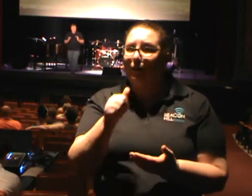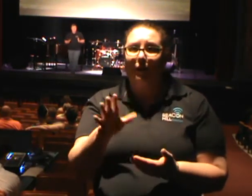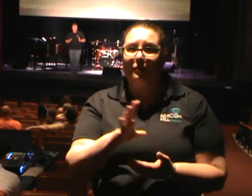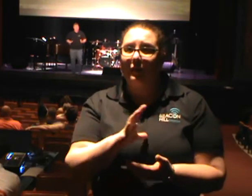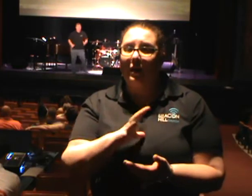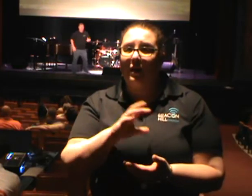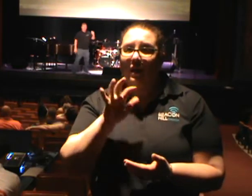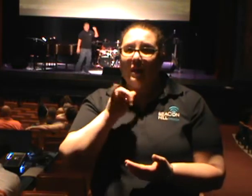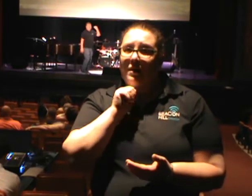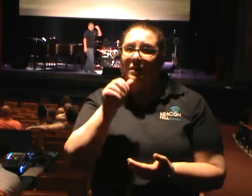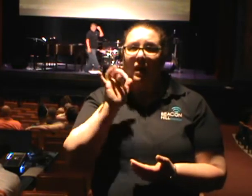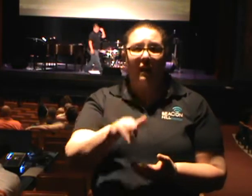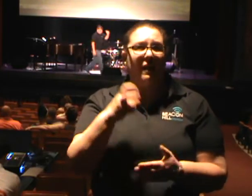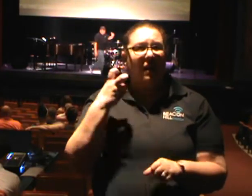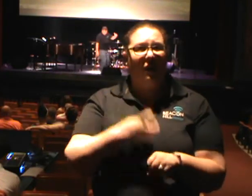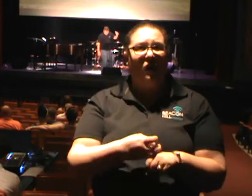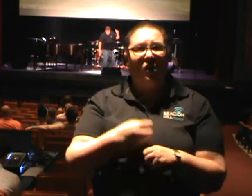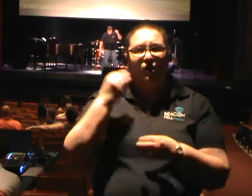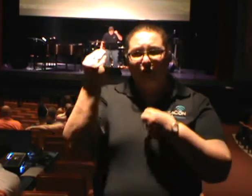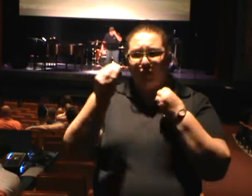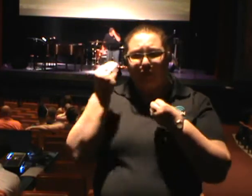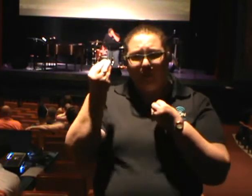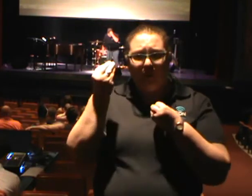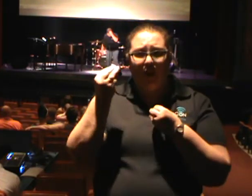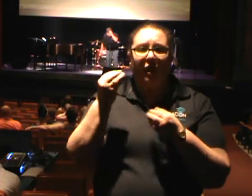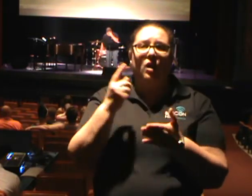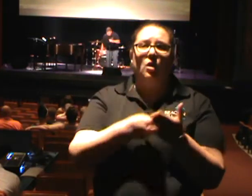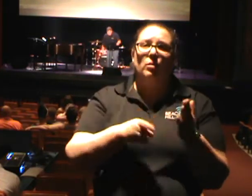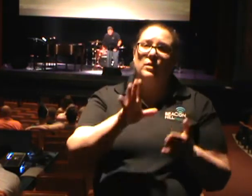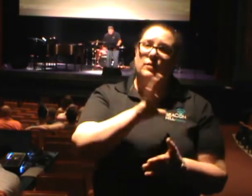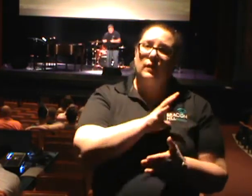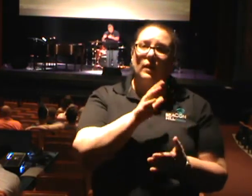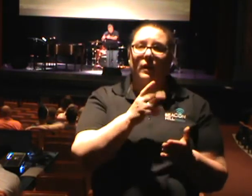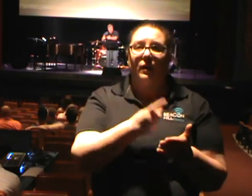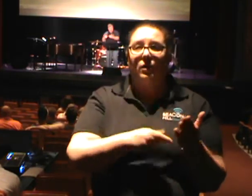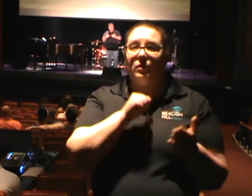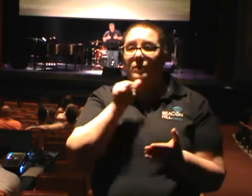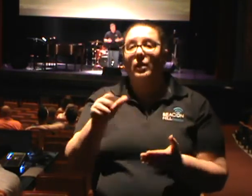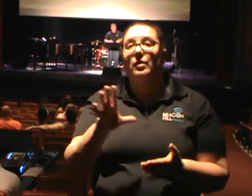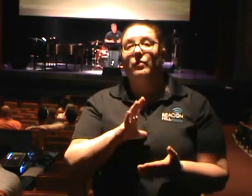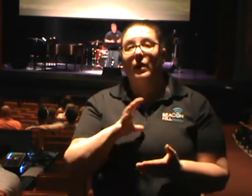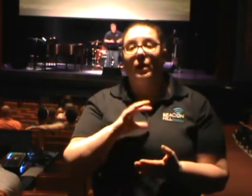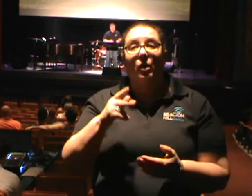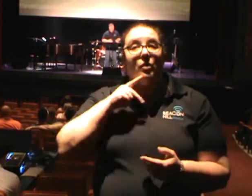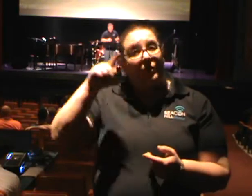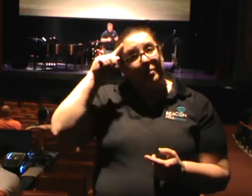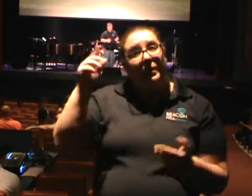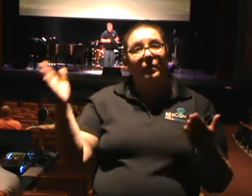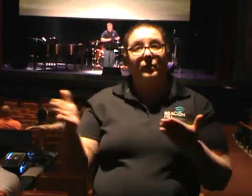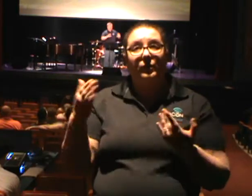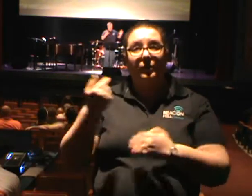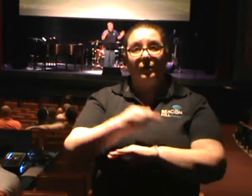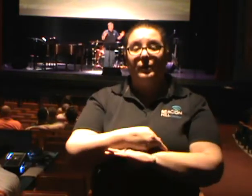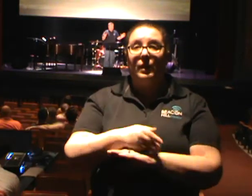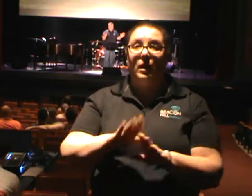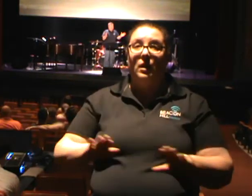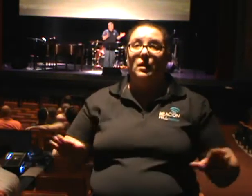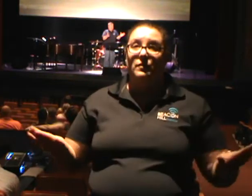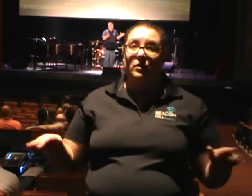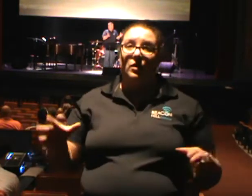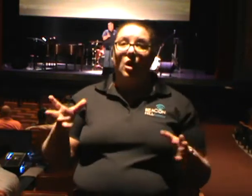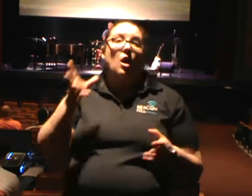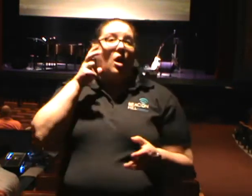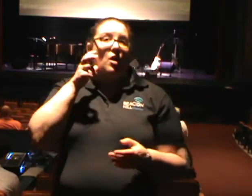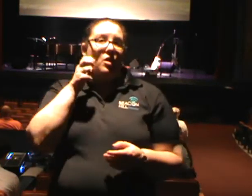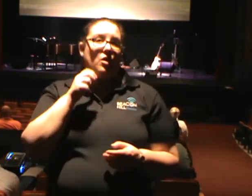hard to figure out what is permissible and what is not permissible. For parents in here today of children, I heard a great